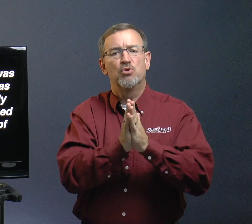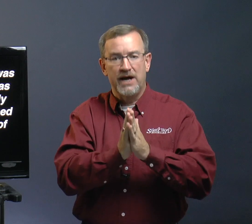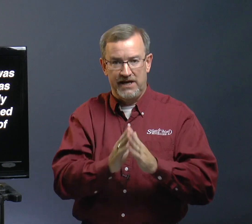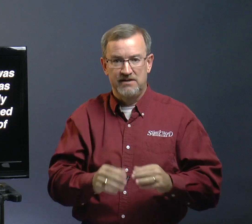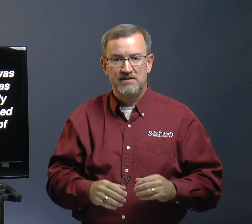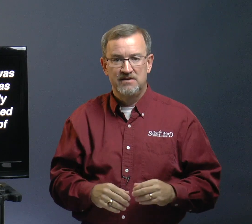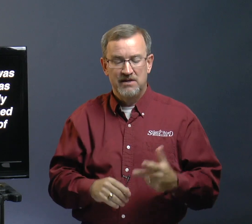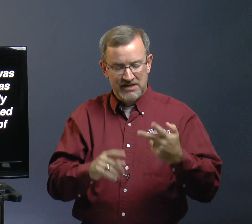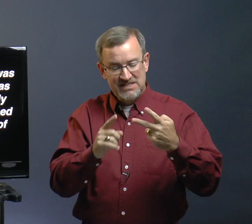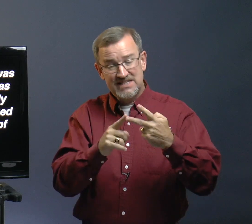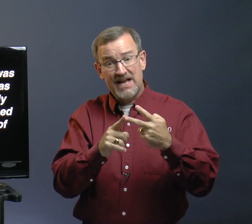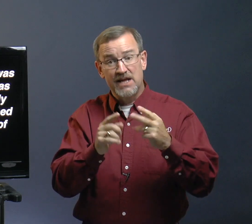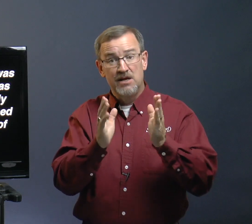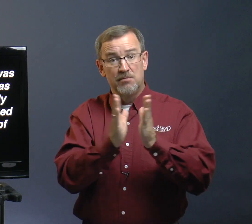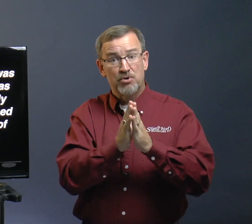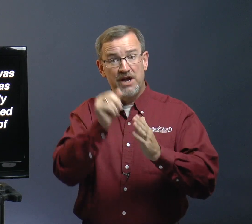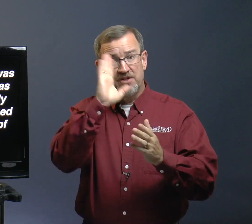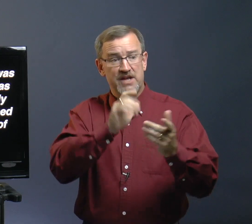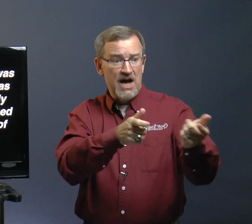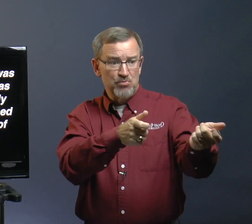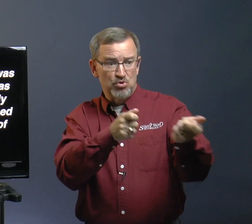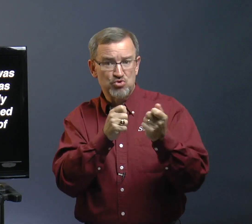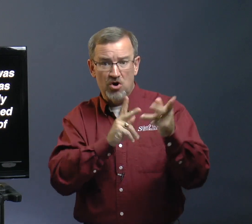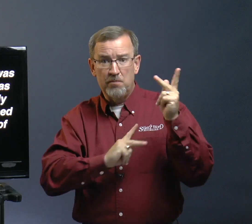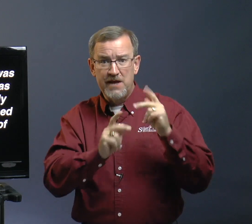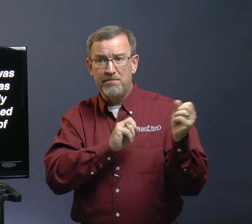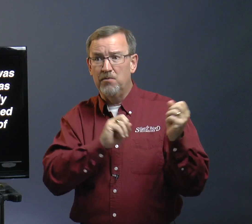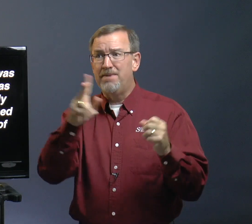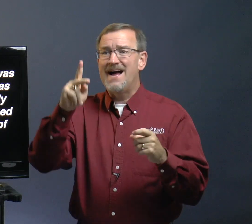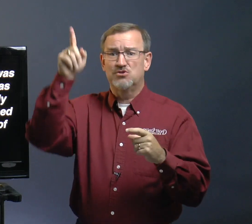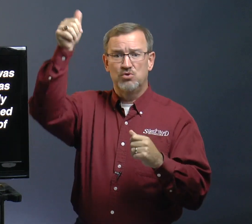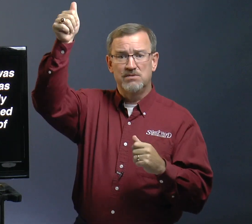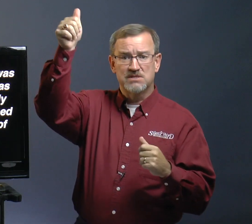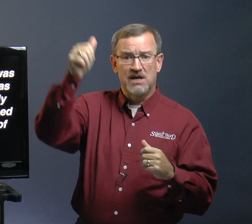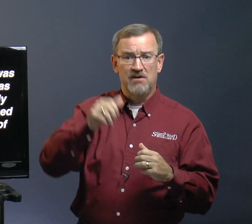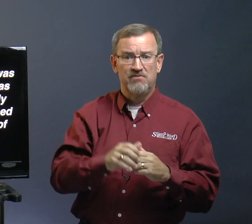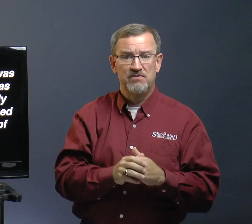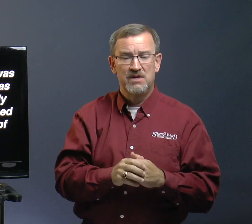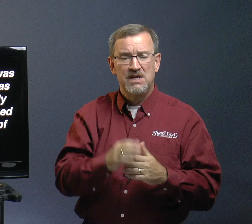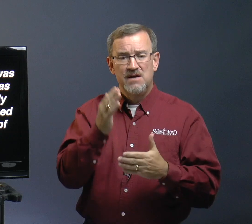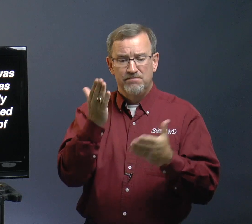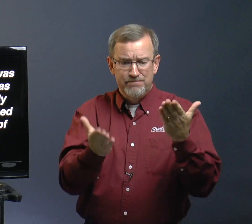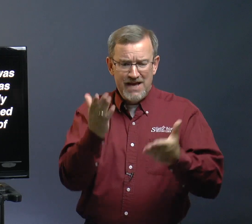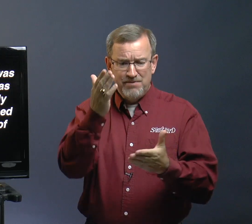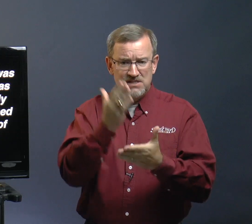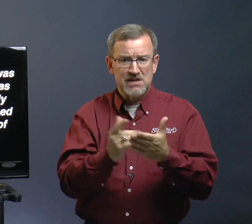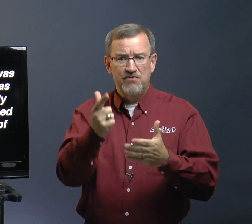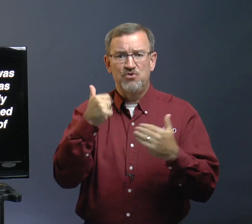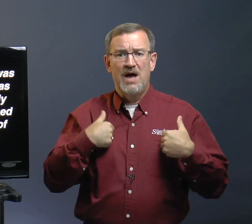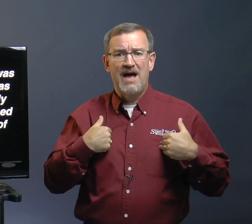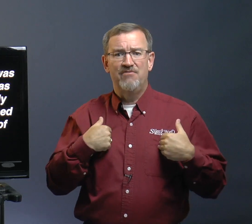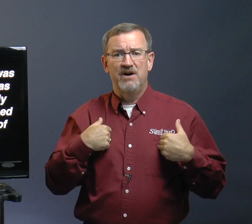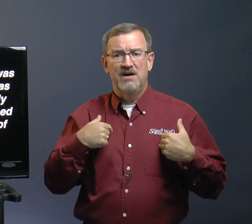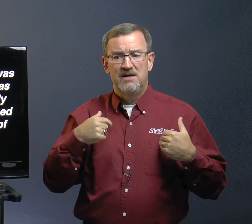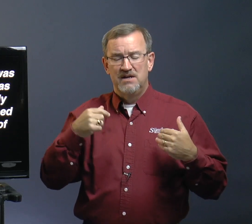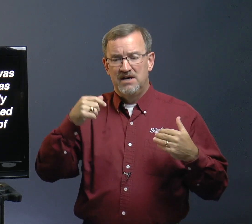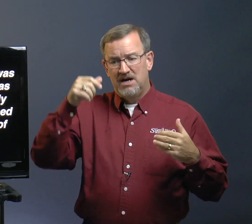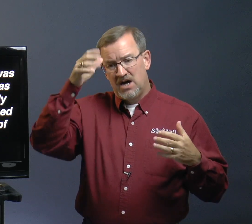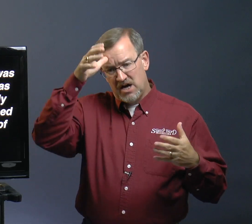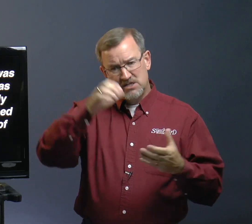Pray. Second, pray that God will draw people back to himself. Maybe some of you have a